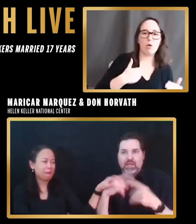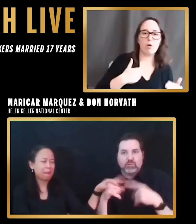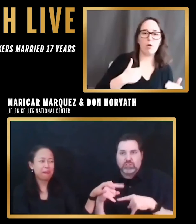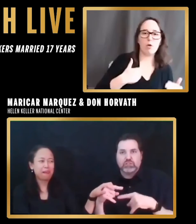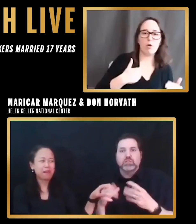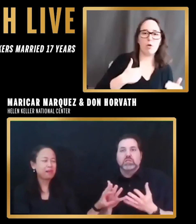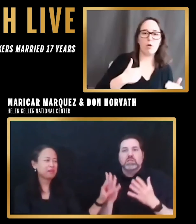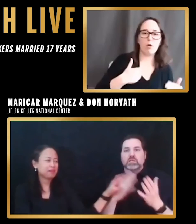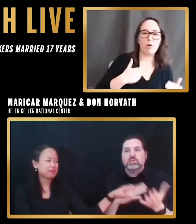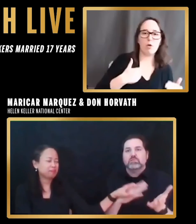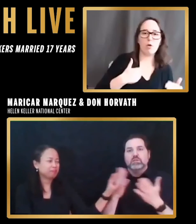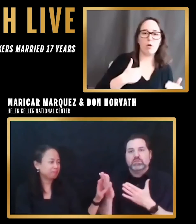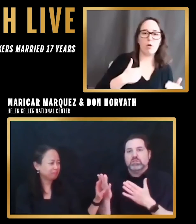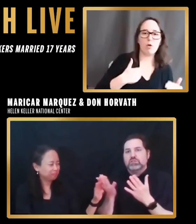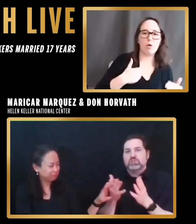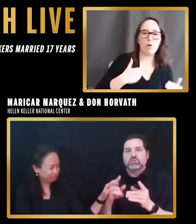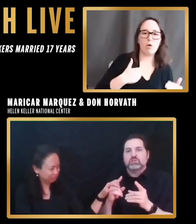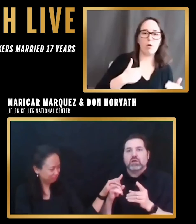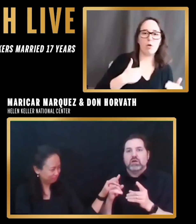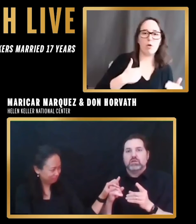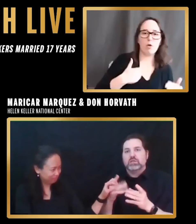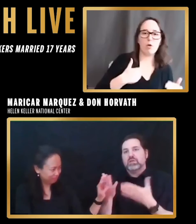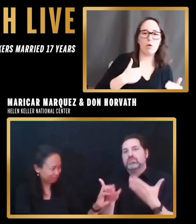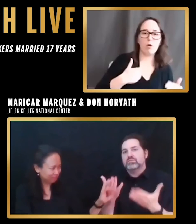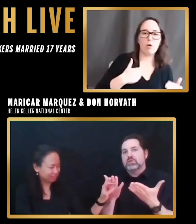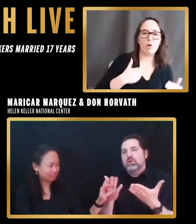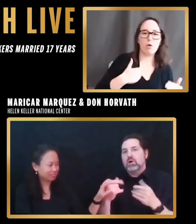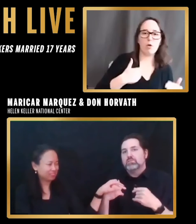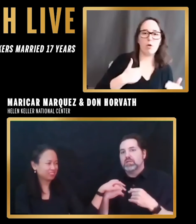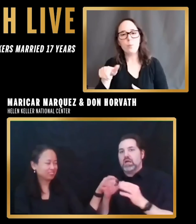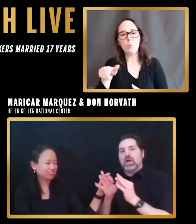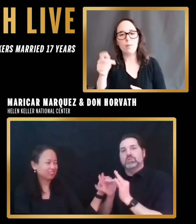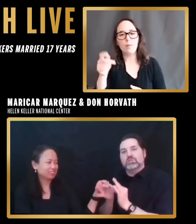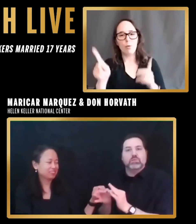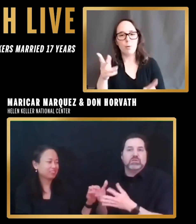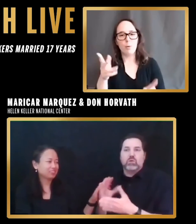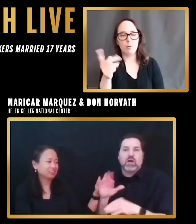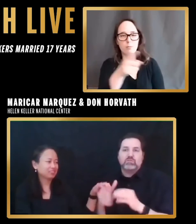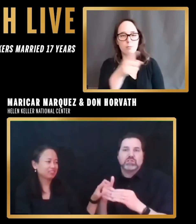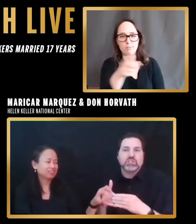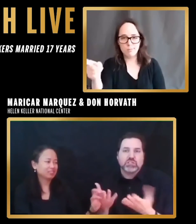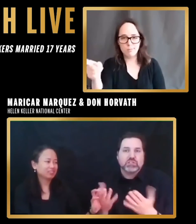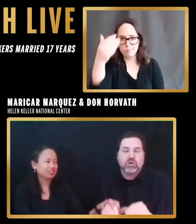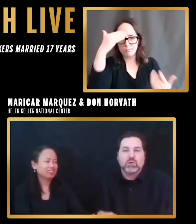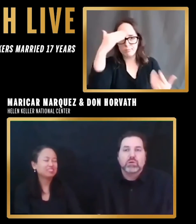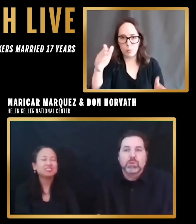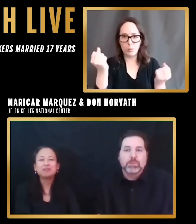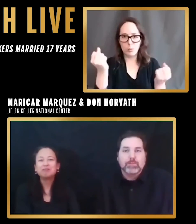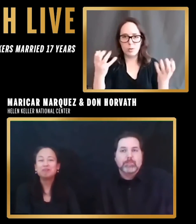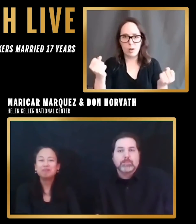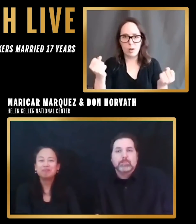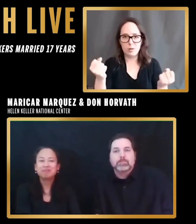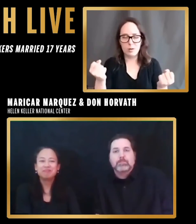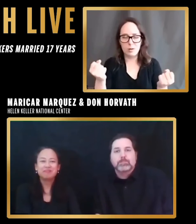language, it's just it makes on me, I'll be interpreting the whole conversation. So.